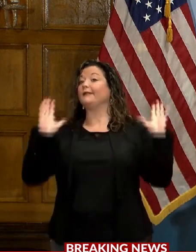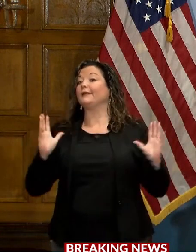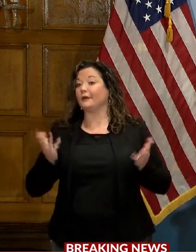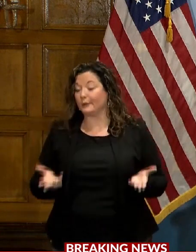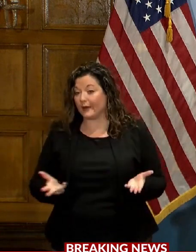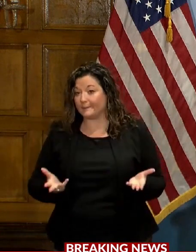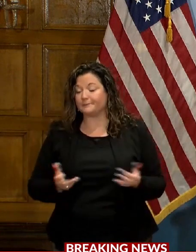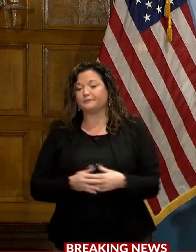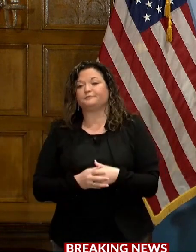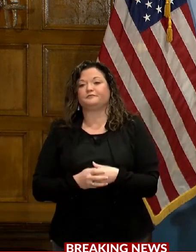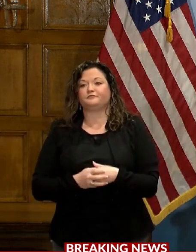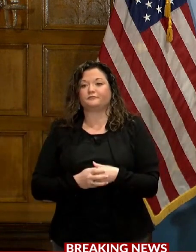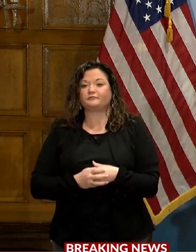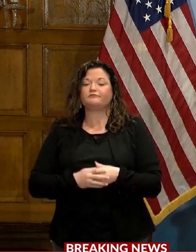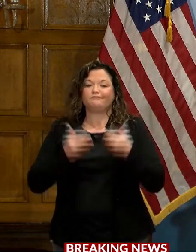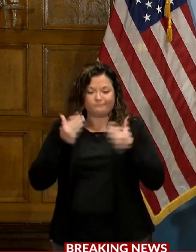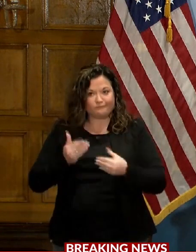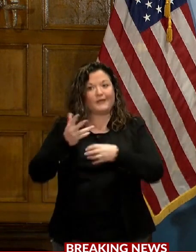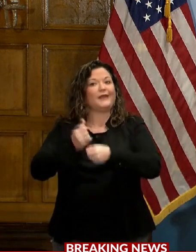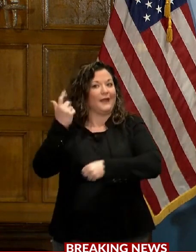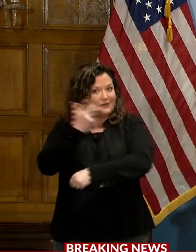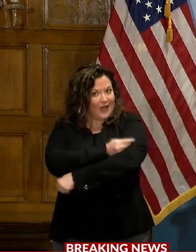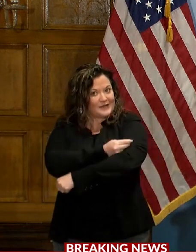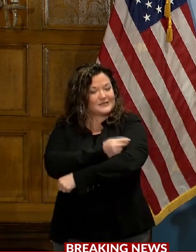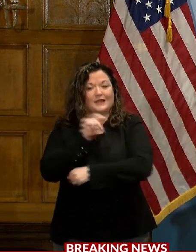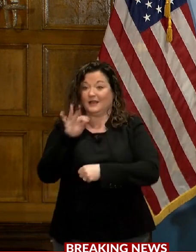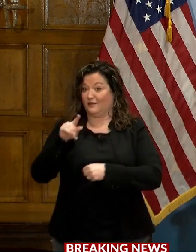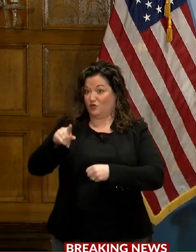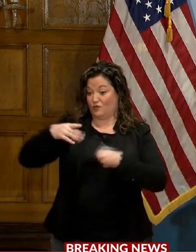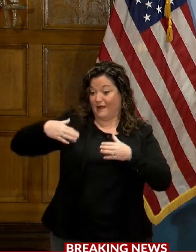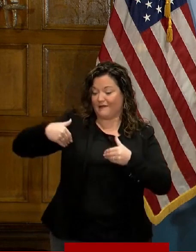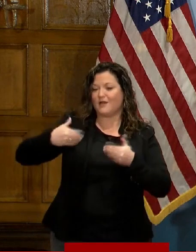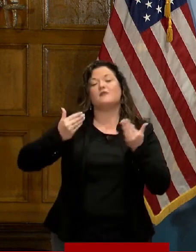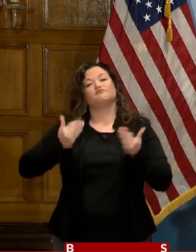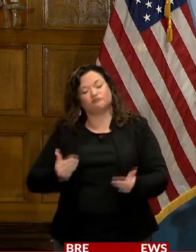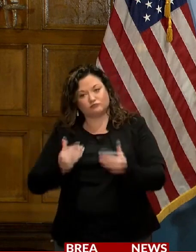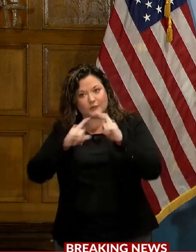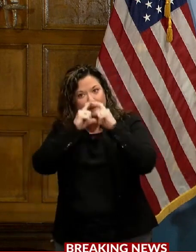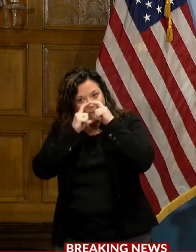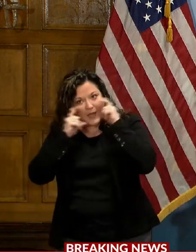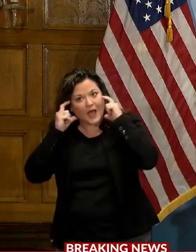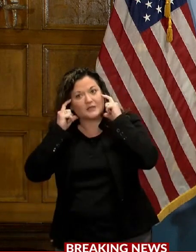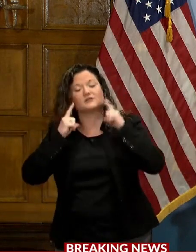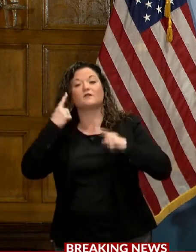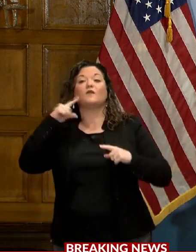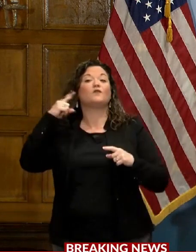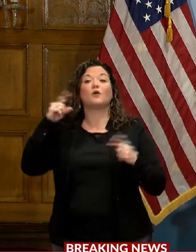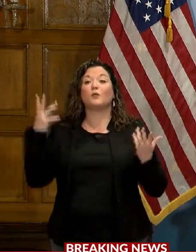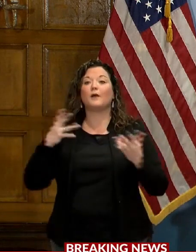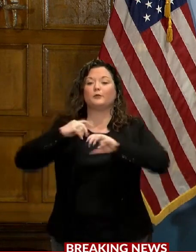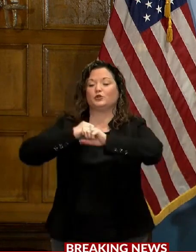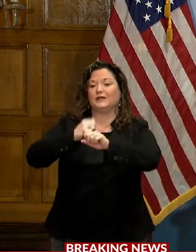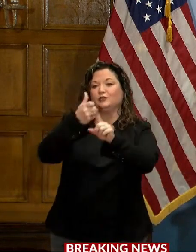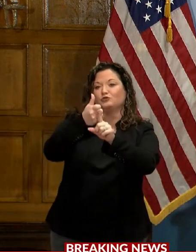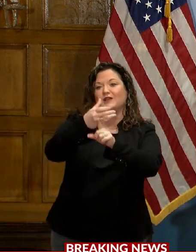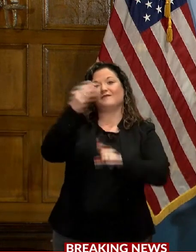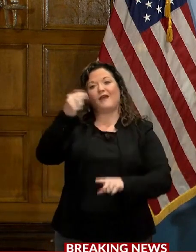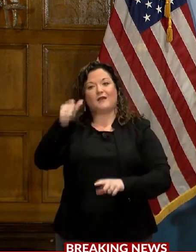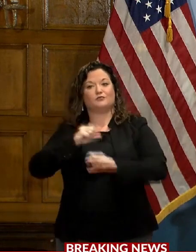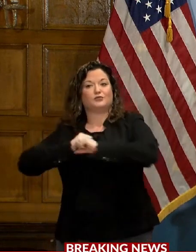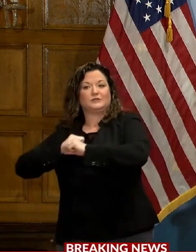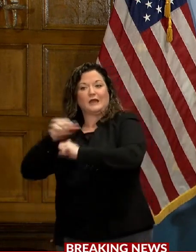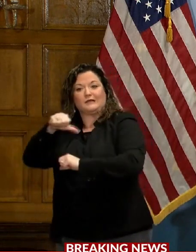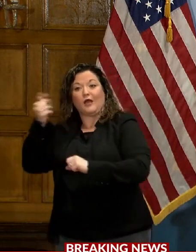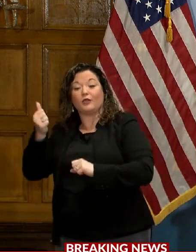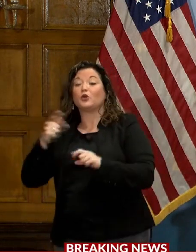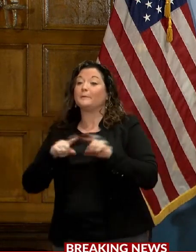that get vaccinated, and if you're not vaccinated, wear a mask to protect yourself and others. But the best solution